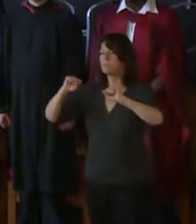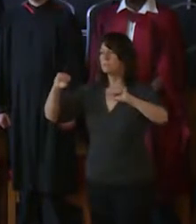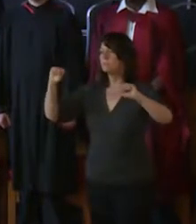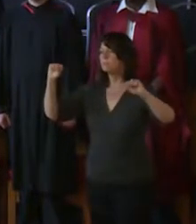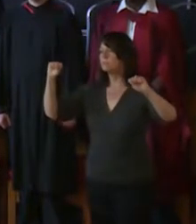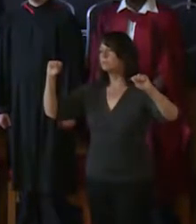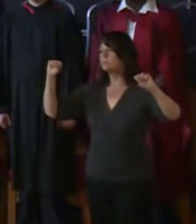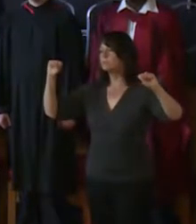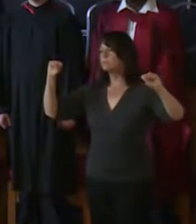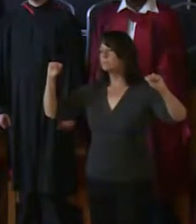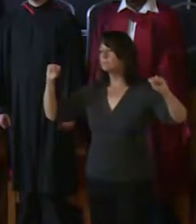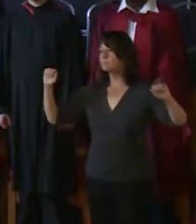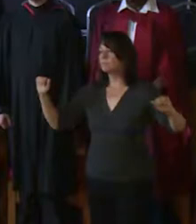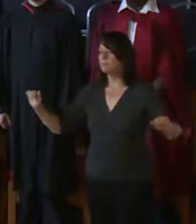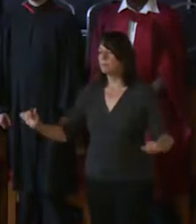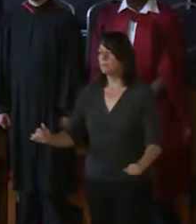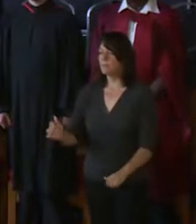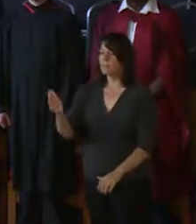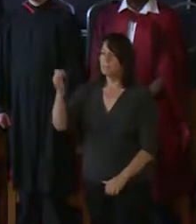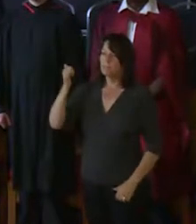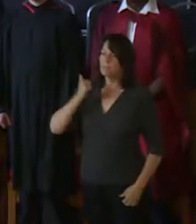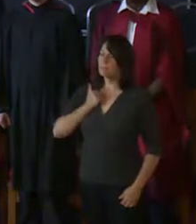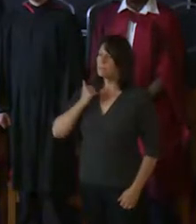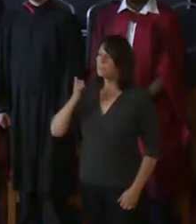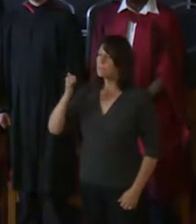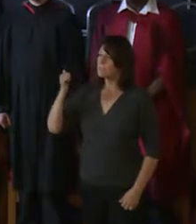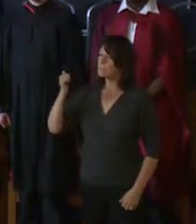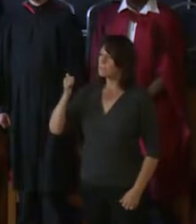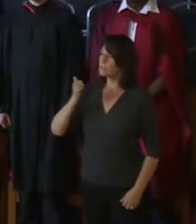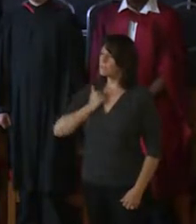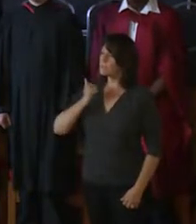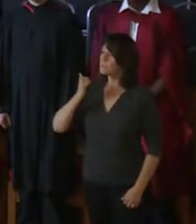glorious and free. O